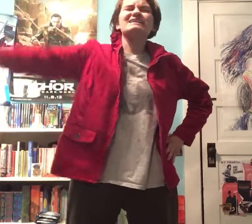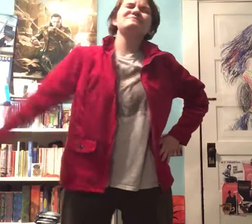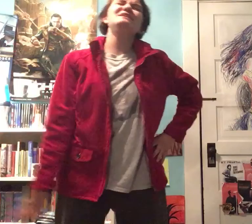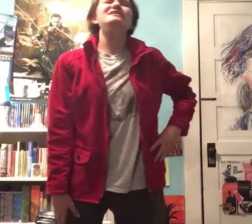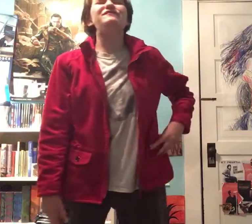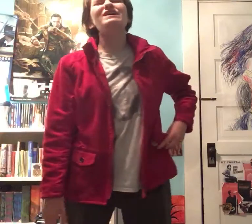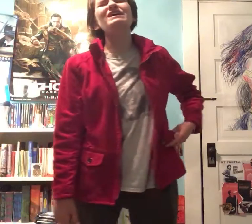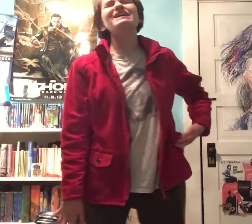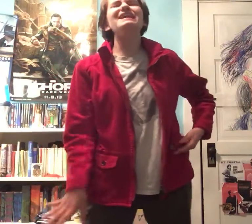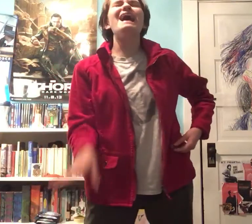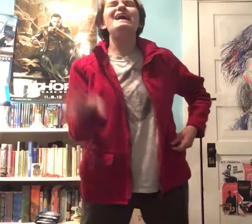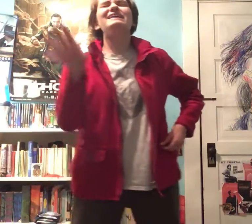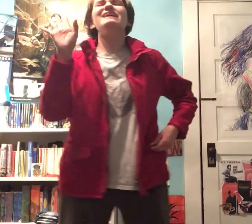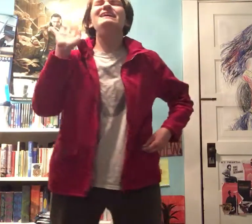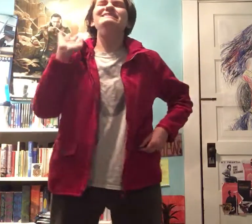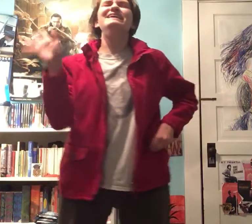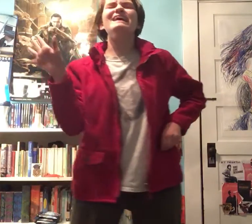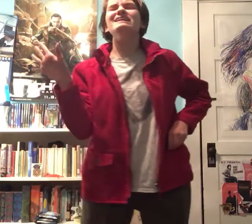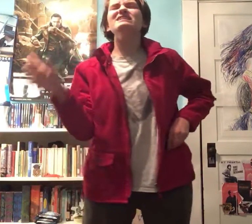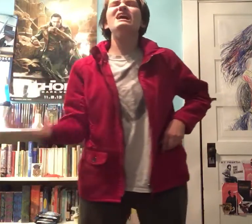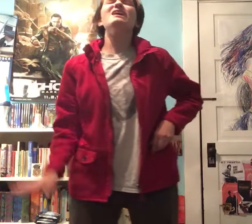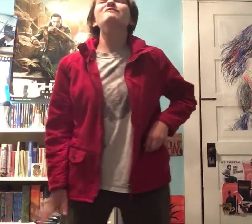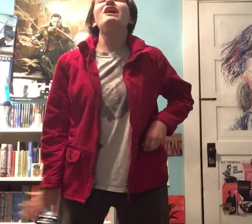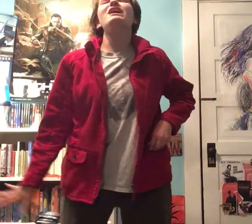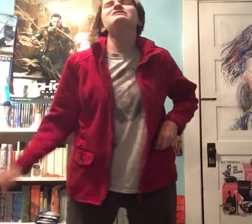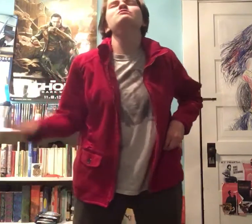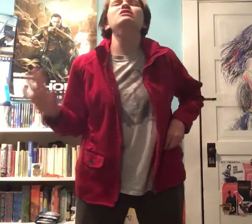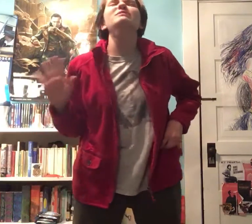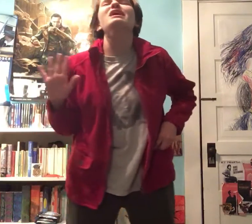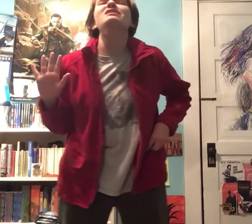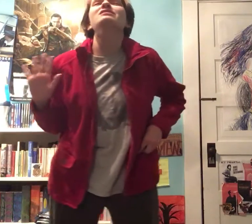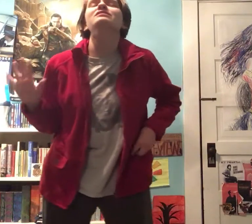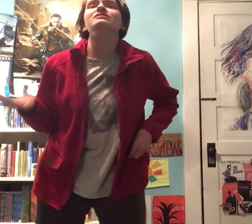makes me feel like a dangerous woman.